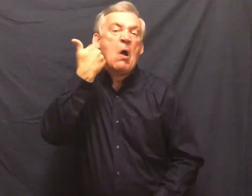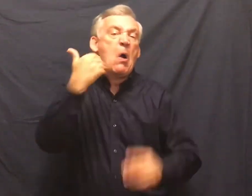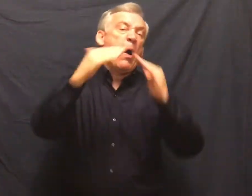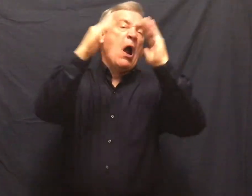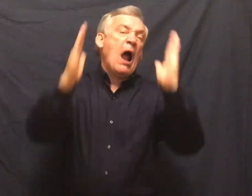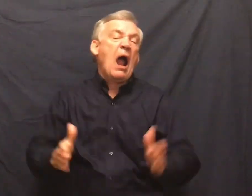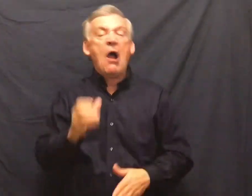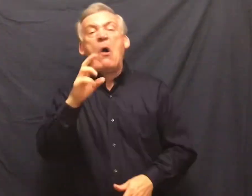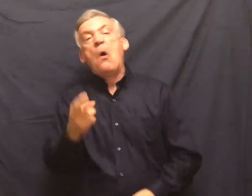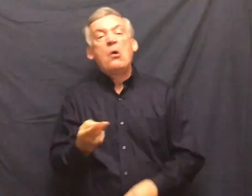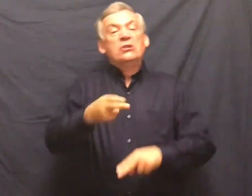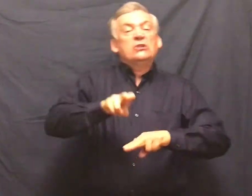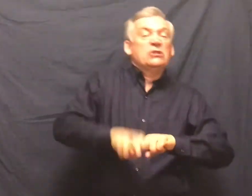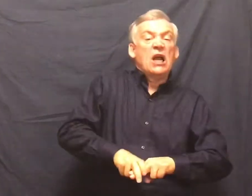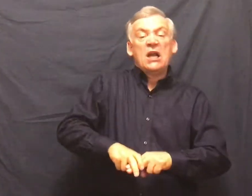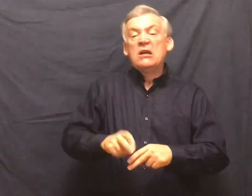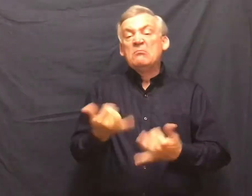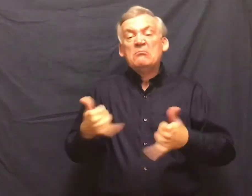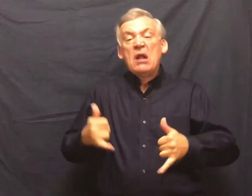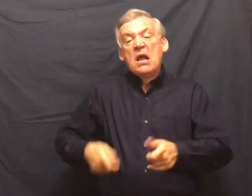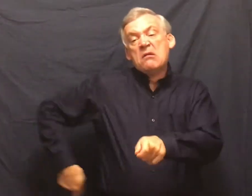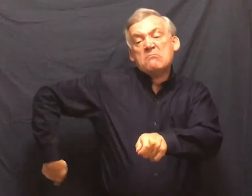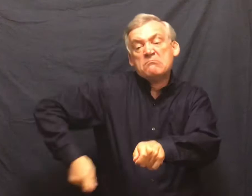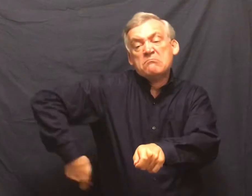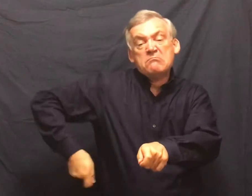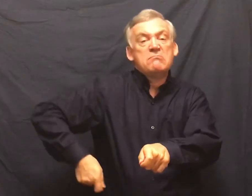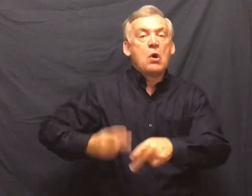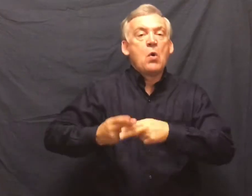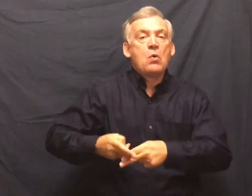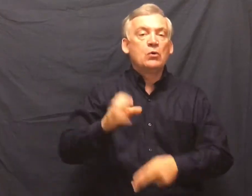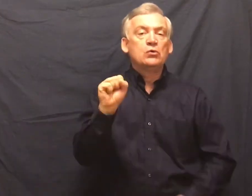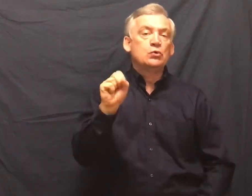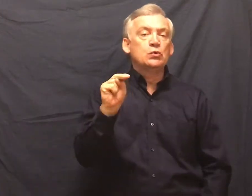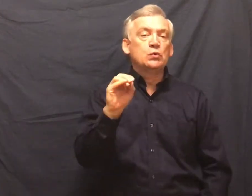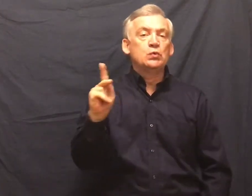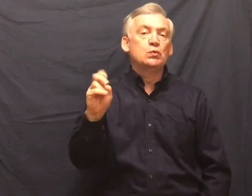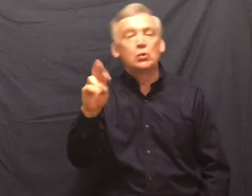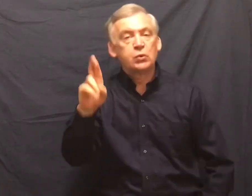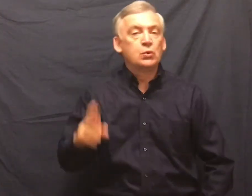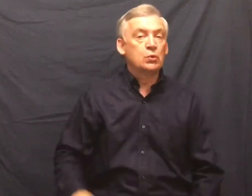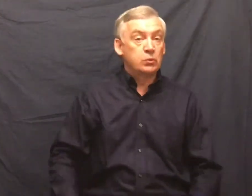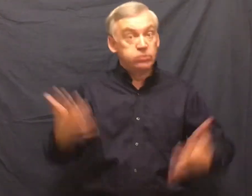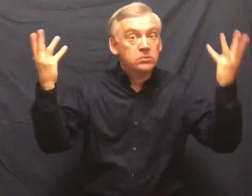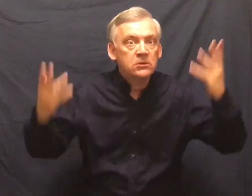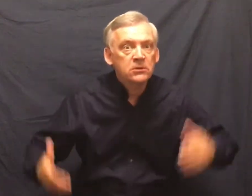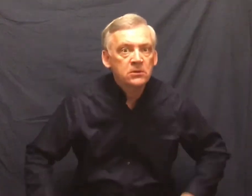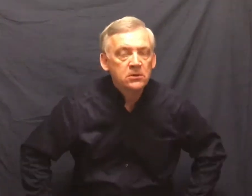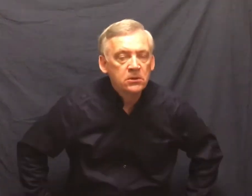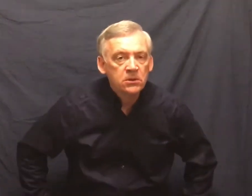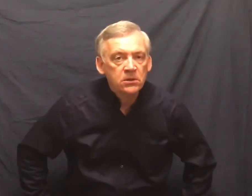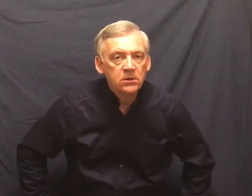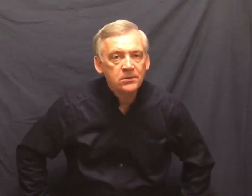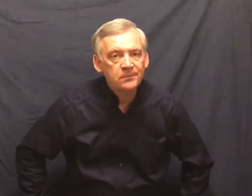played snooker. but he got to take care of